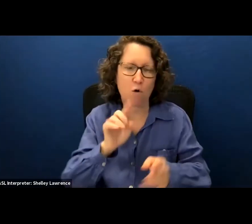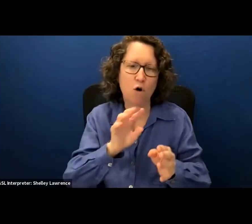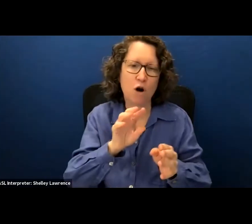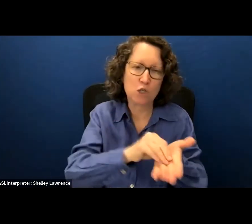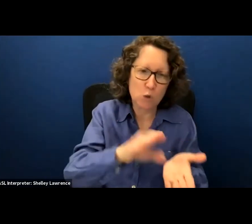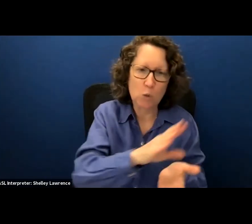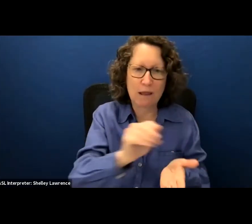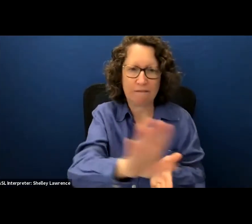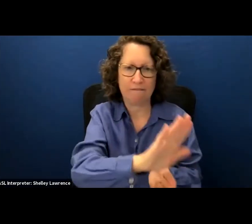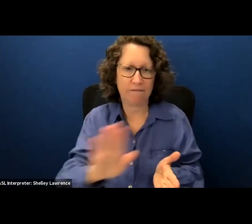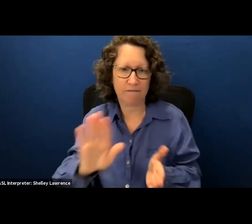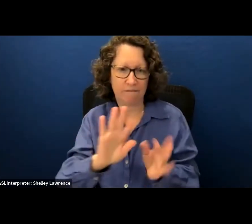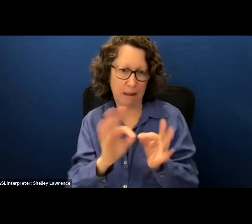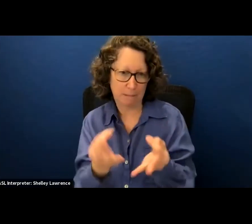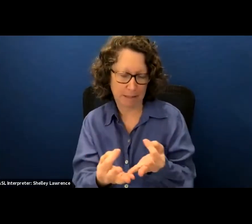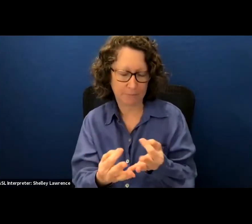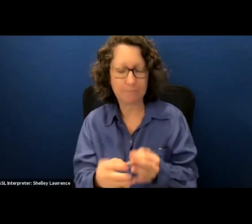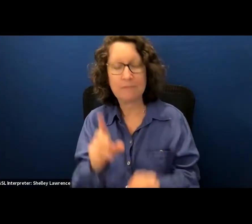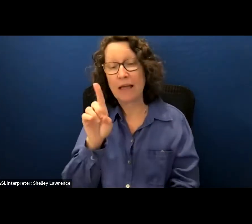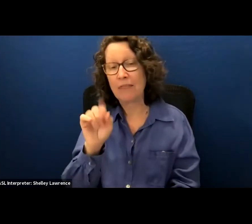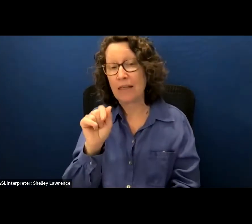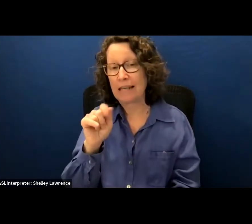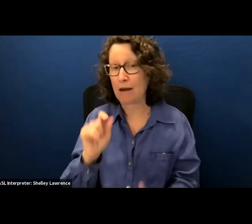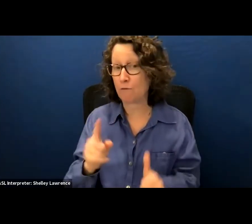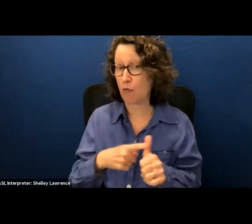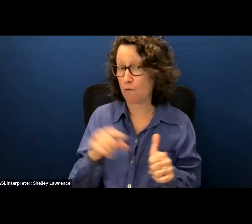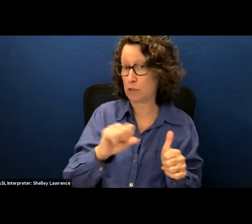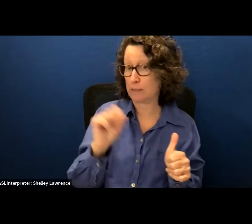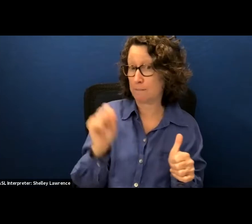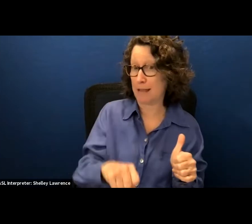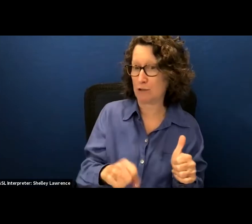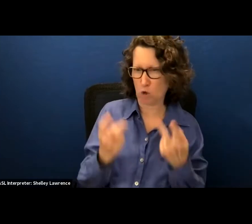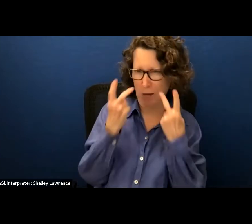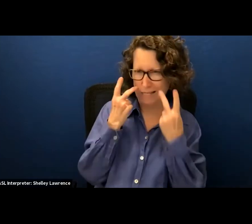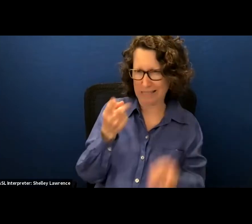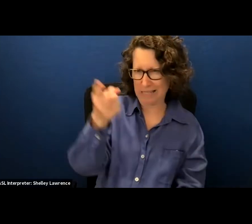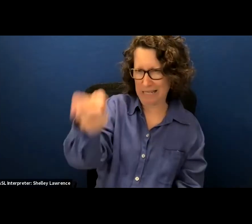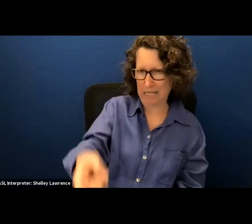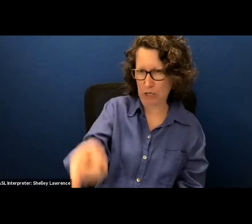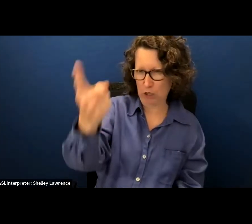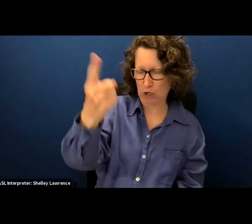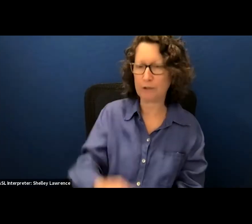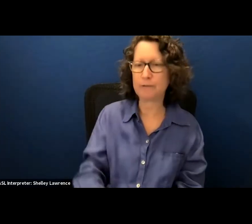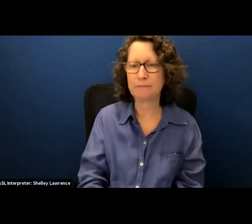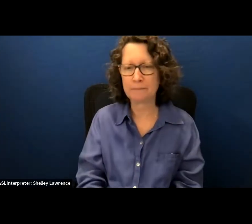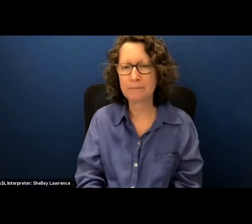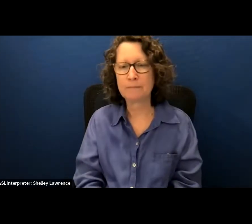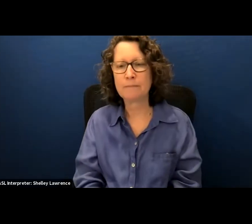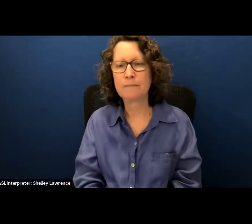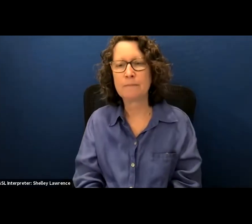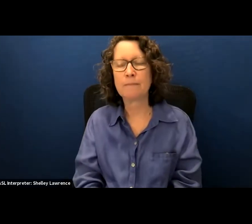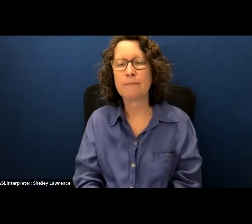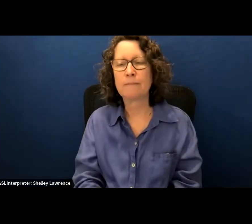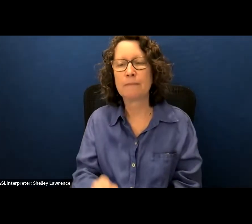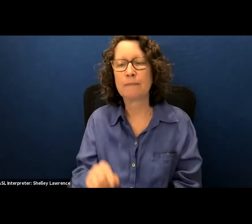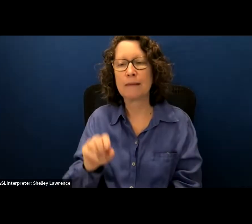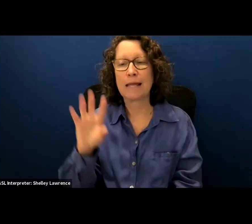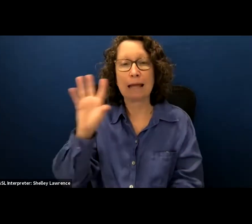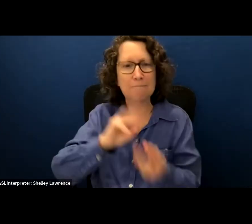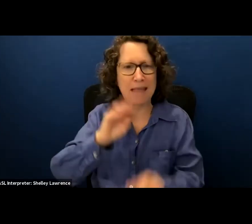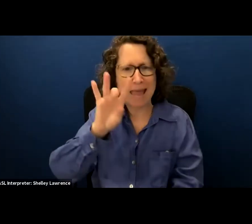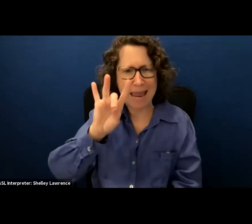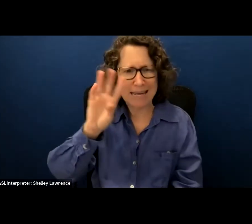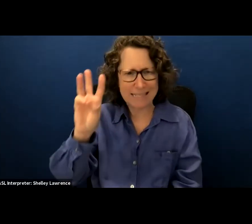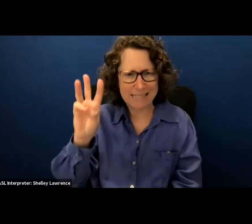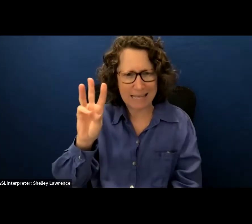family. The data for the first semester you can see here. We had 86 crises